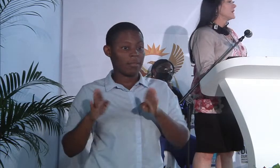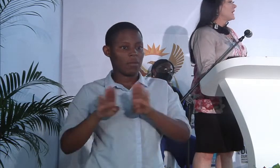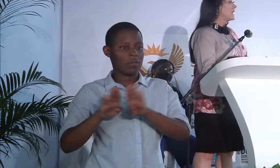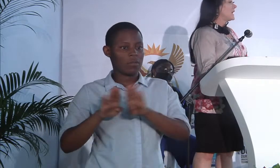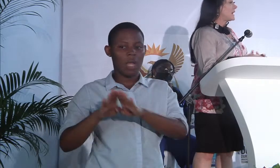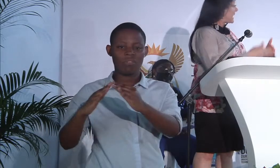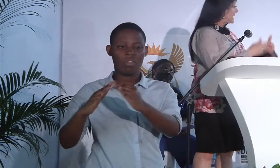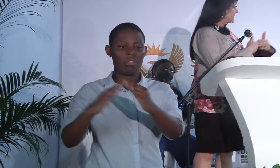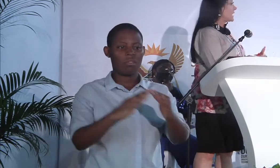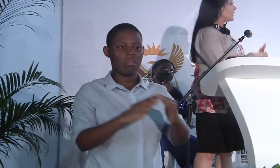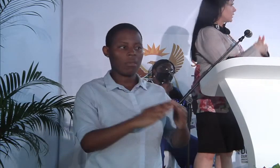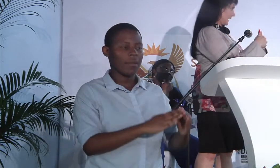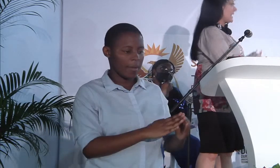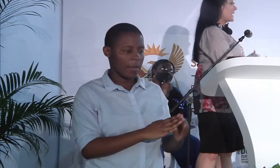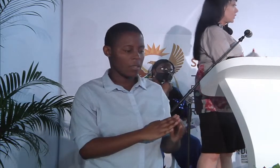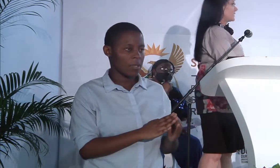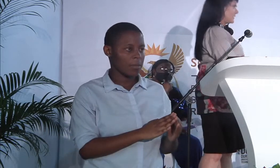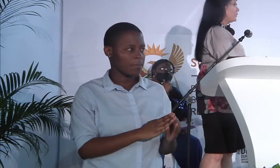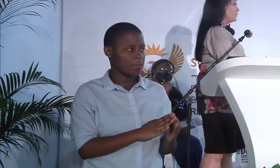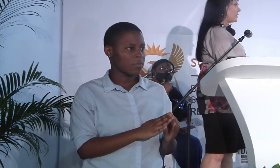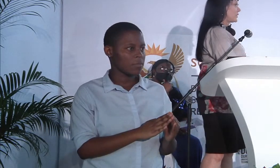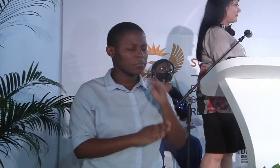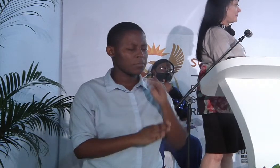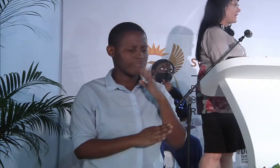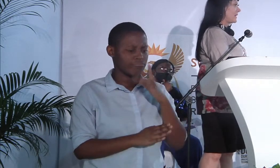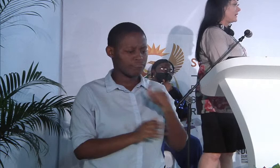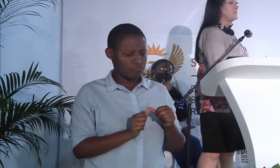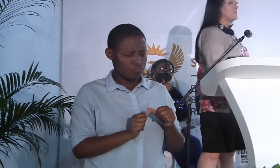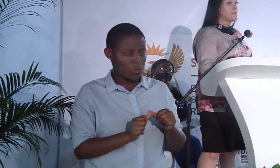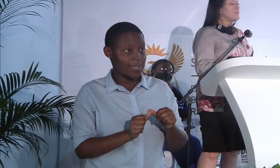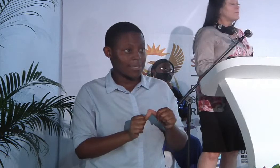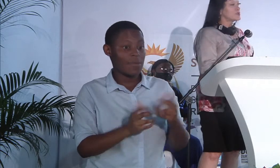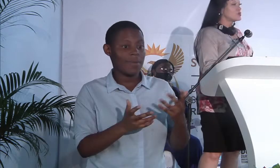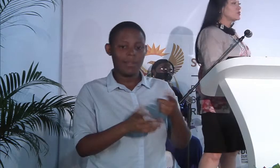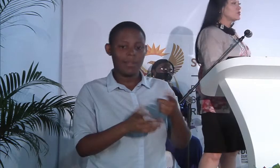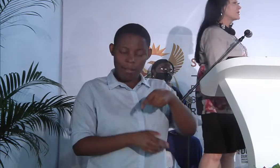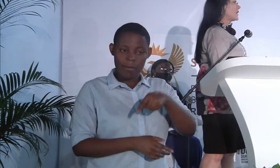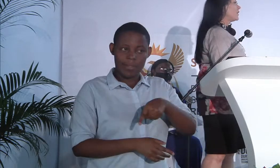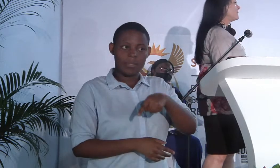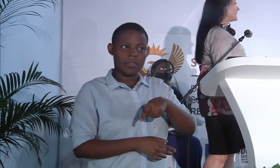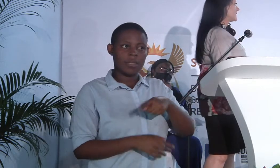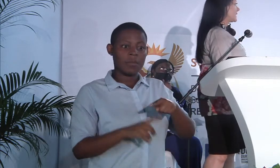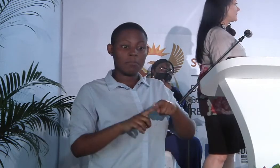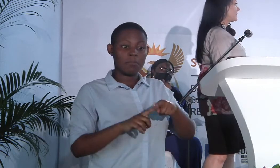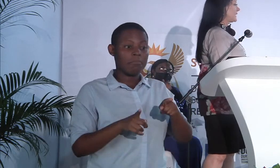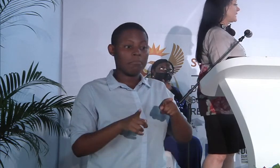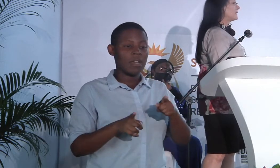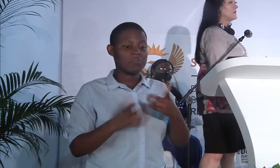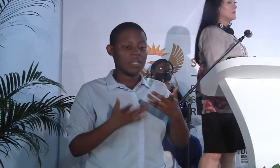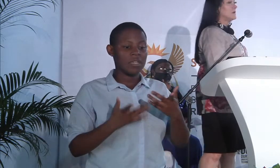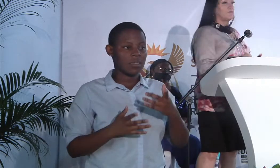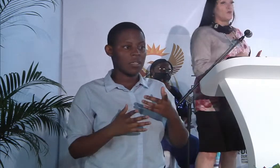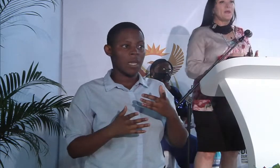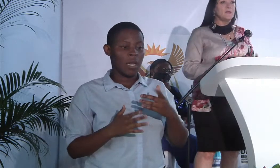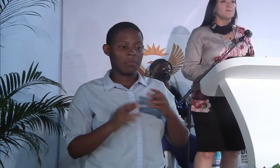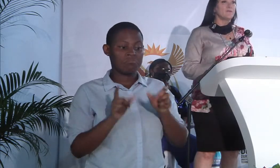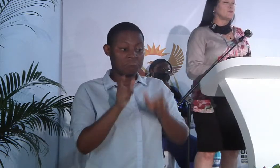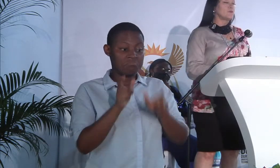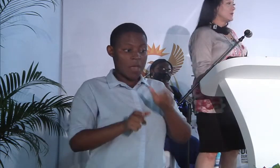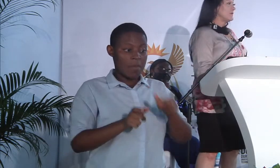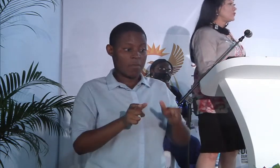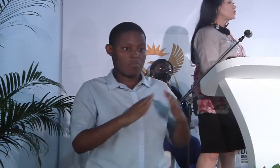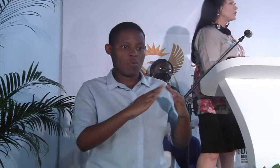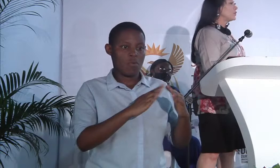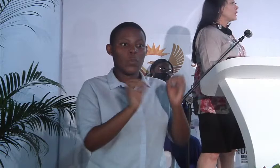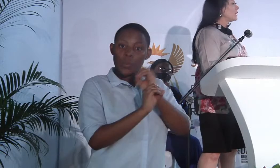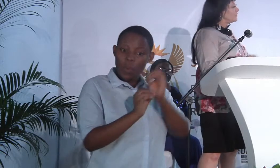shelters, it now continues to happen here. But it's not just the homeless that comes here. For many of you that,